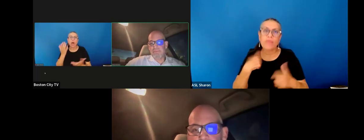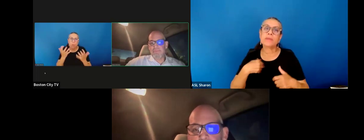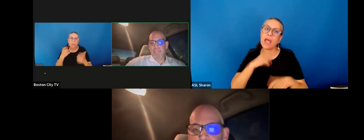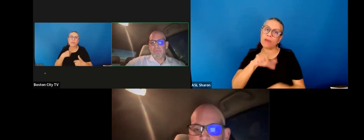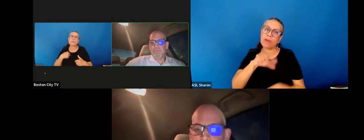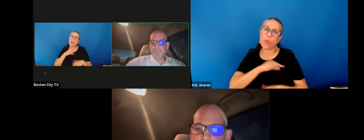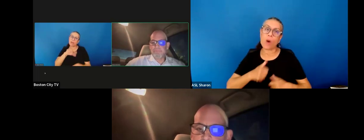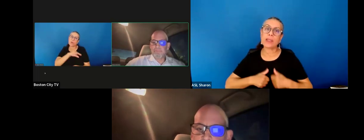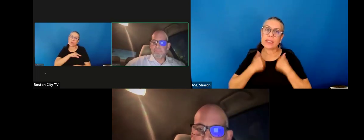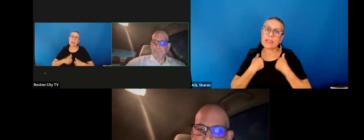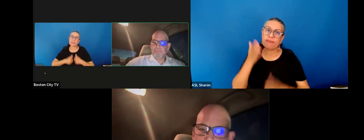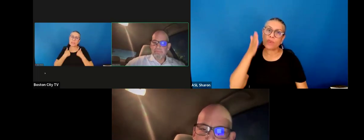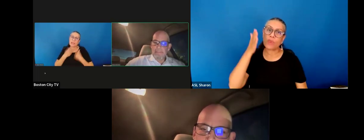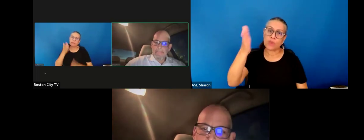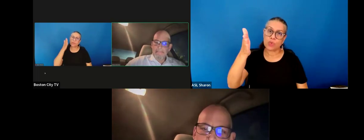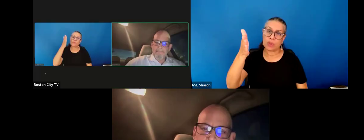lives. Thank you.